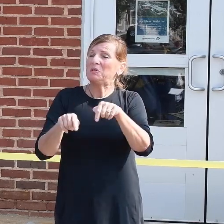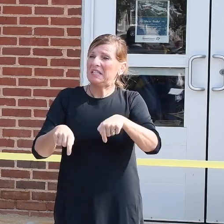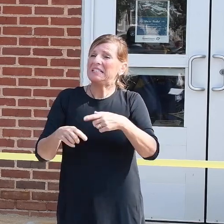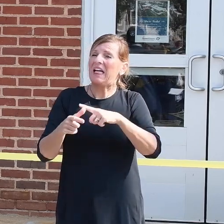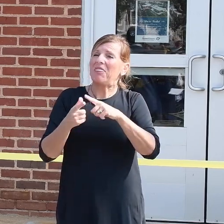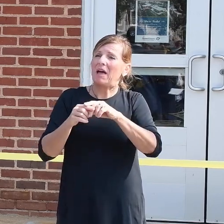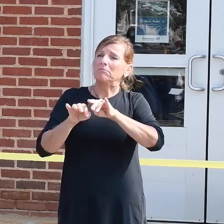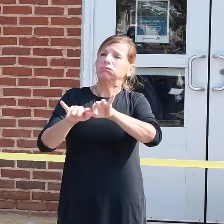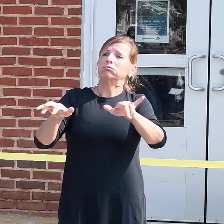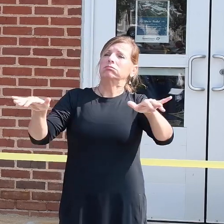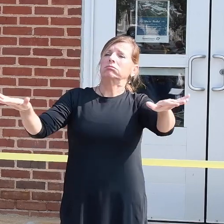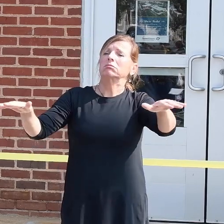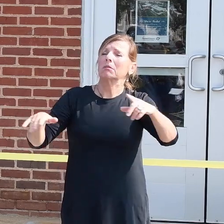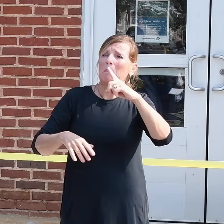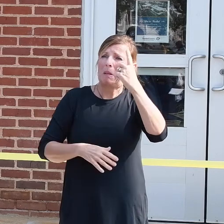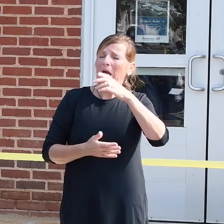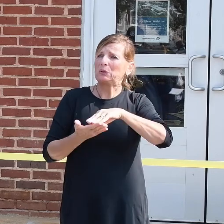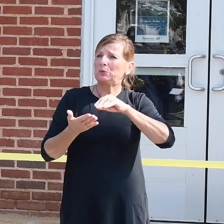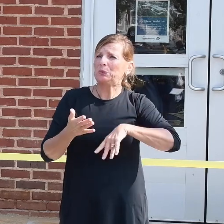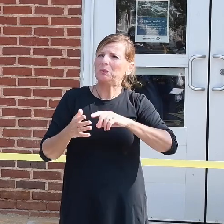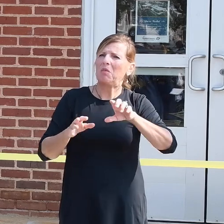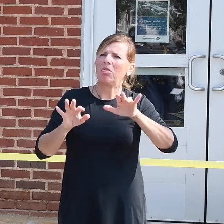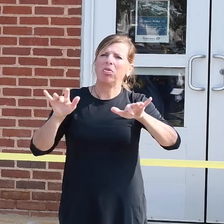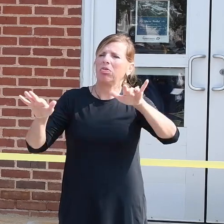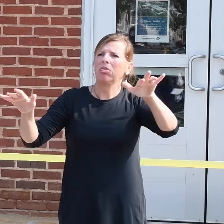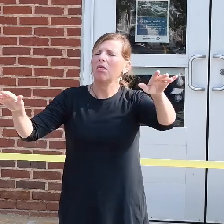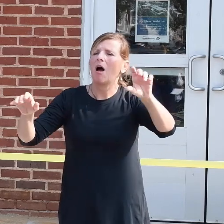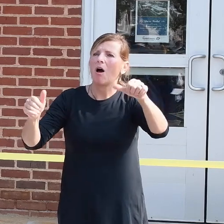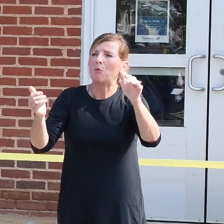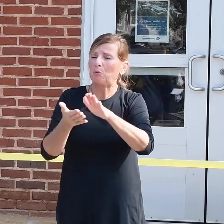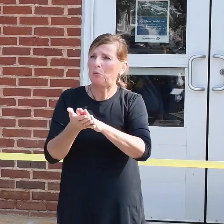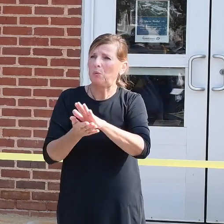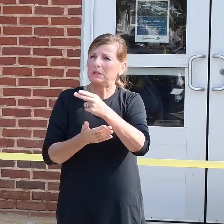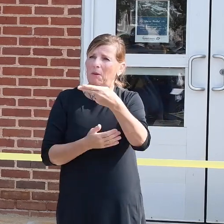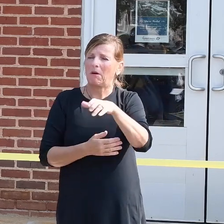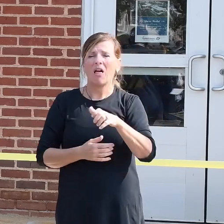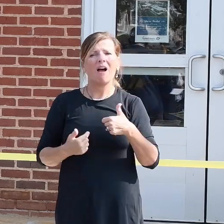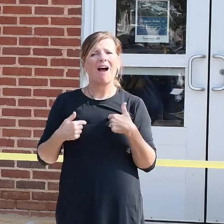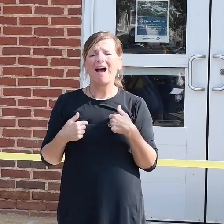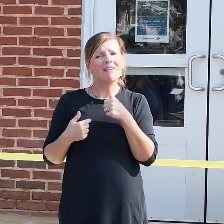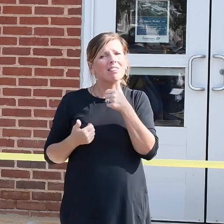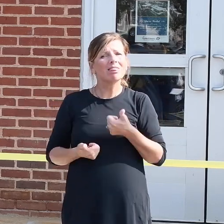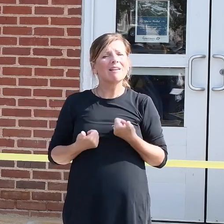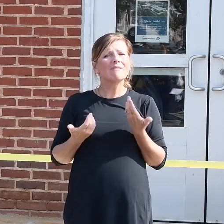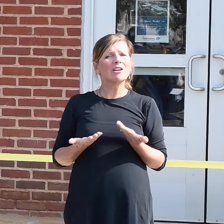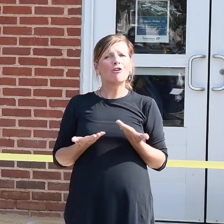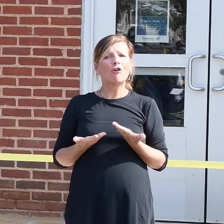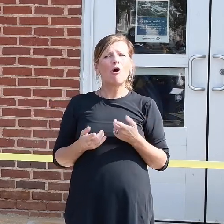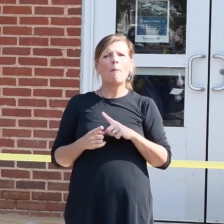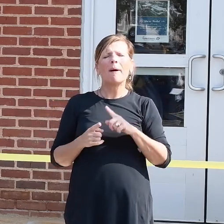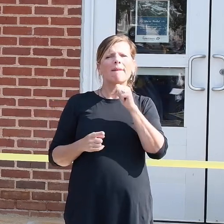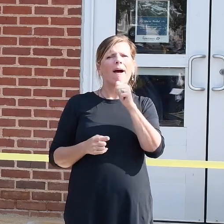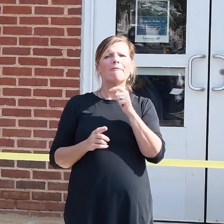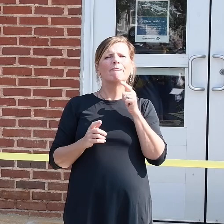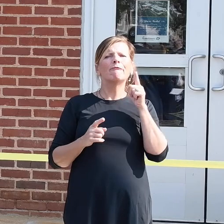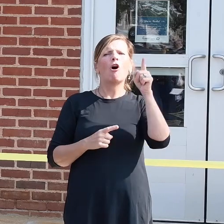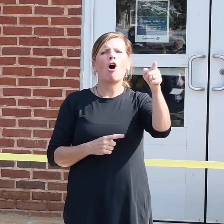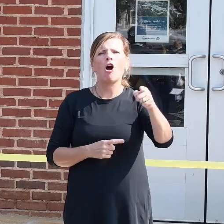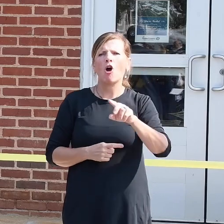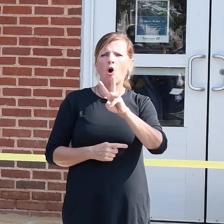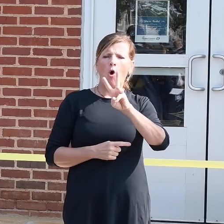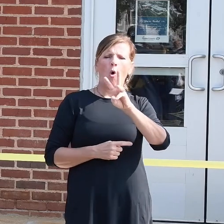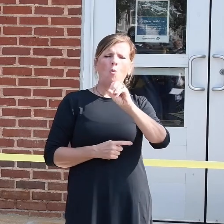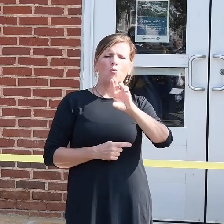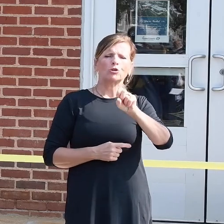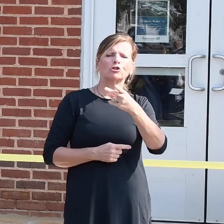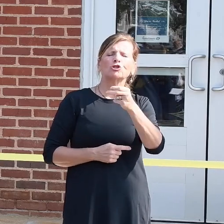in the county. I was not living in Howard County at the time, but I was not far away, having grown up in Worcester County